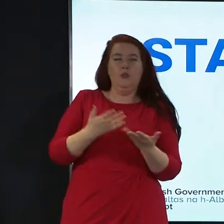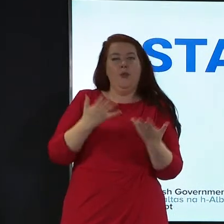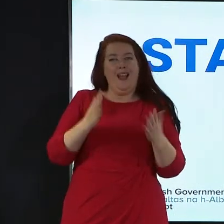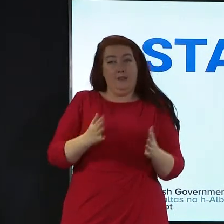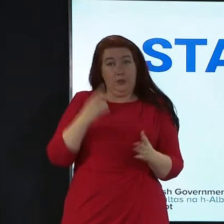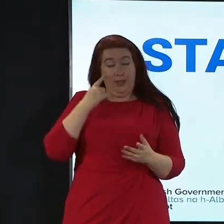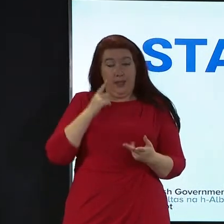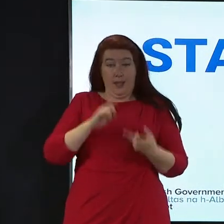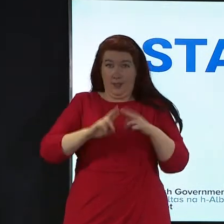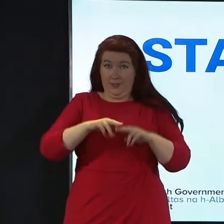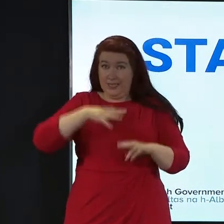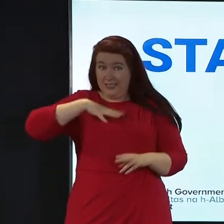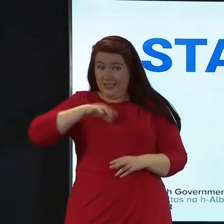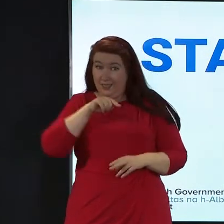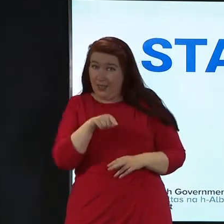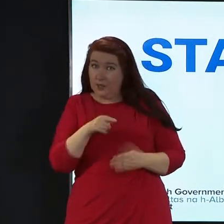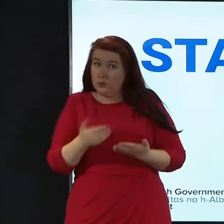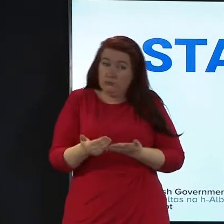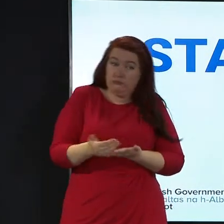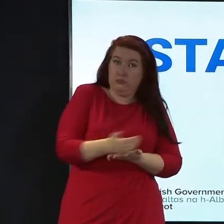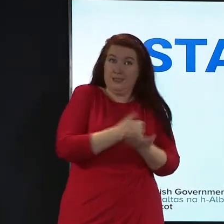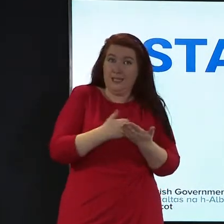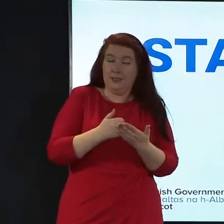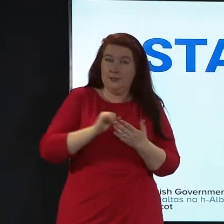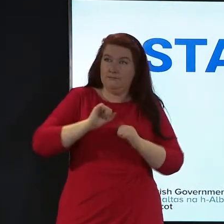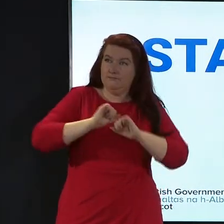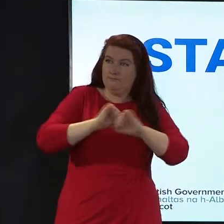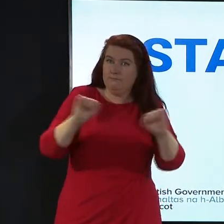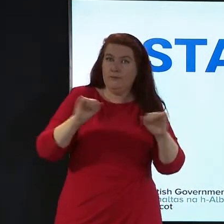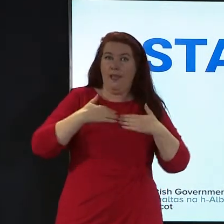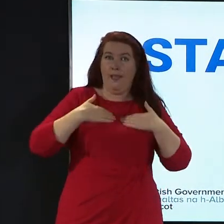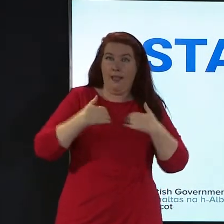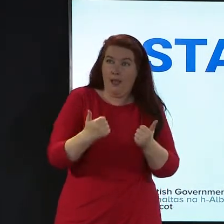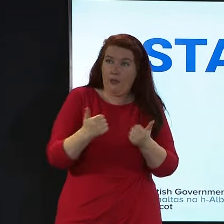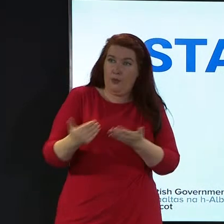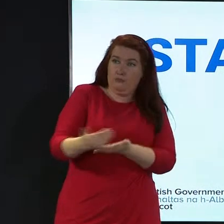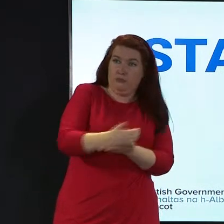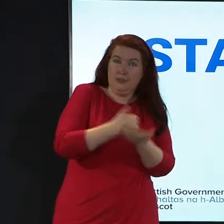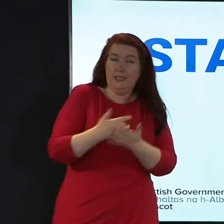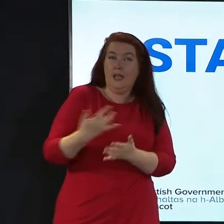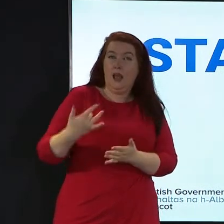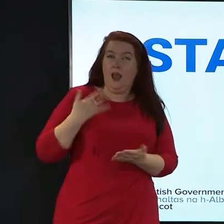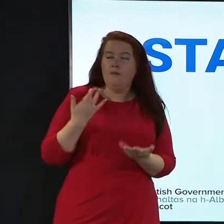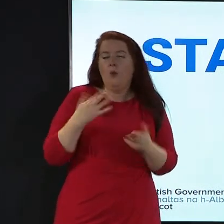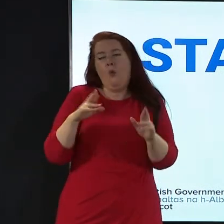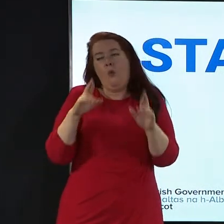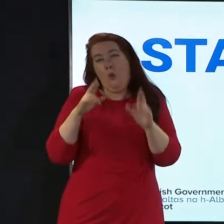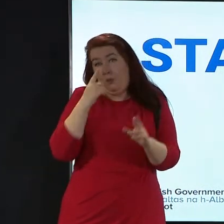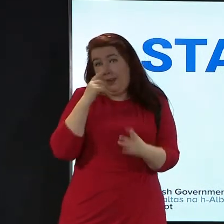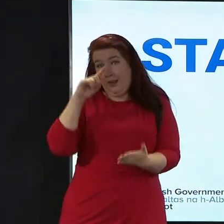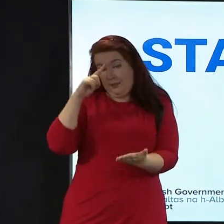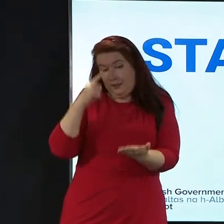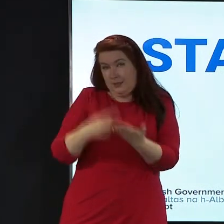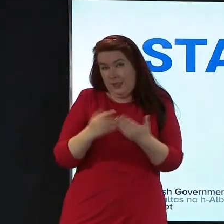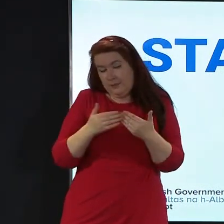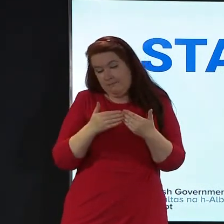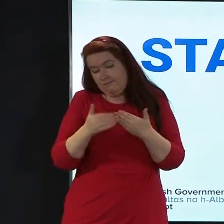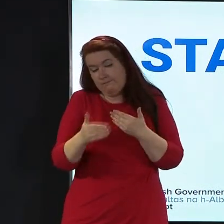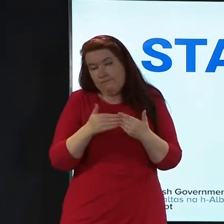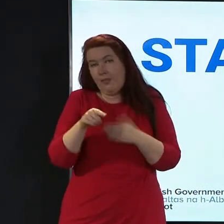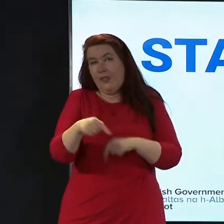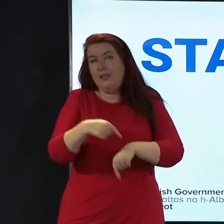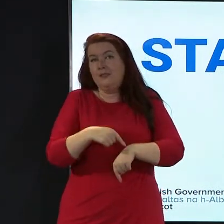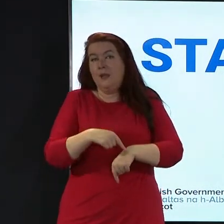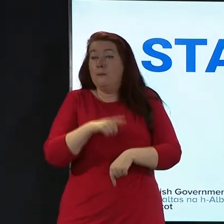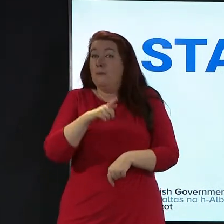to protect health and life, and hopefully we will reach the judgment over the period ahead that because